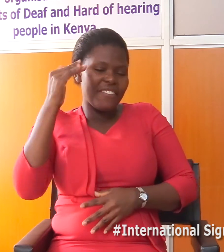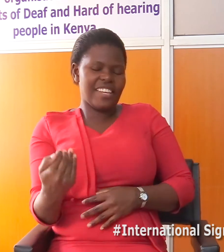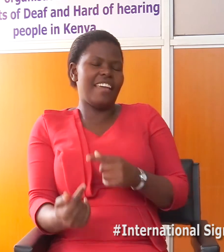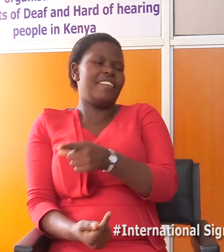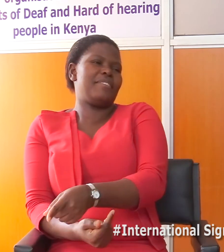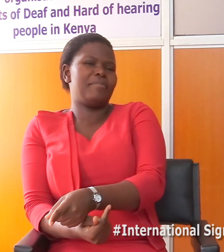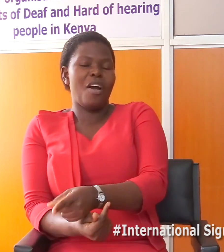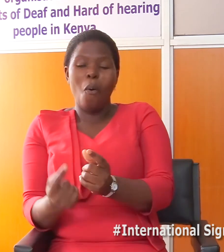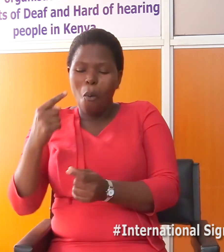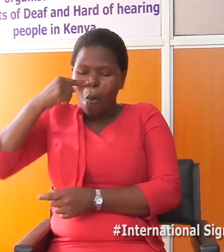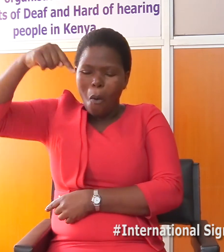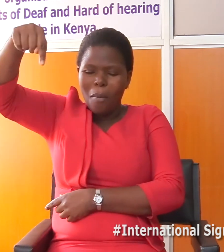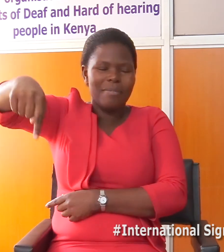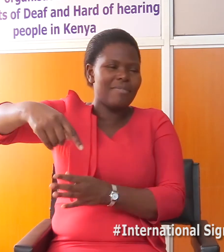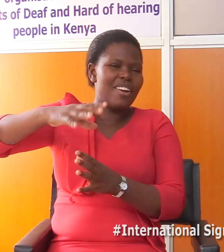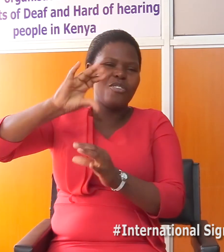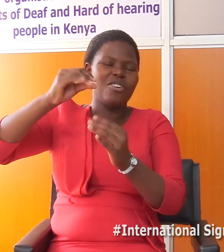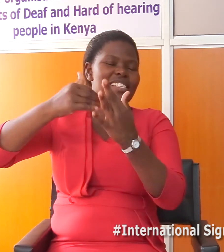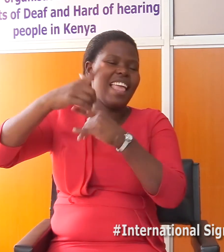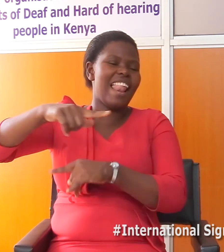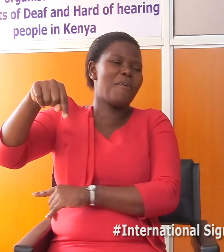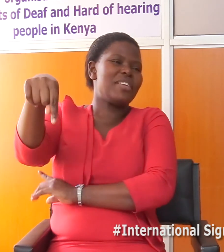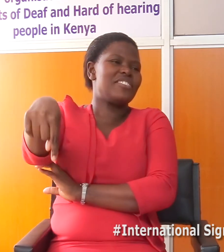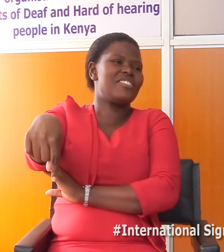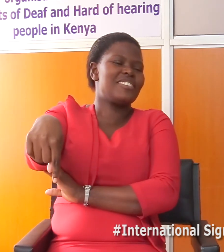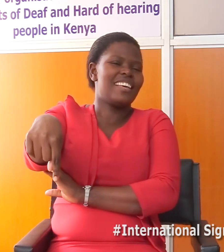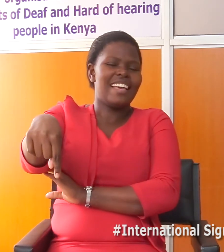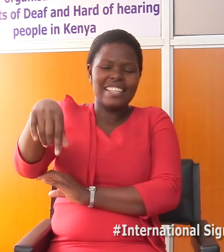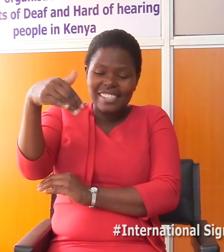when this person born deaf for a child, from where he or she is, that's the